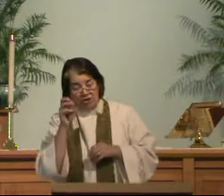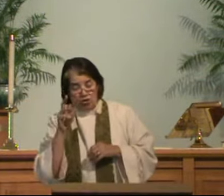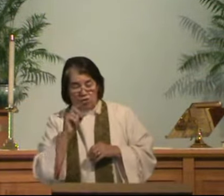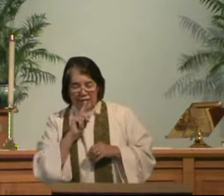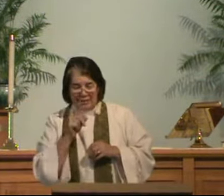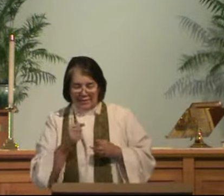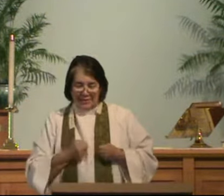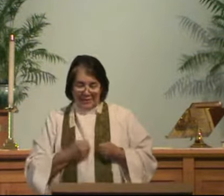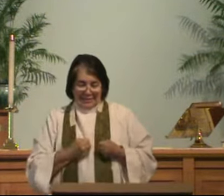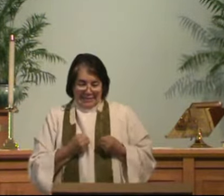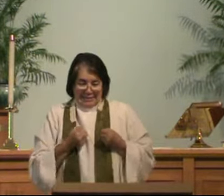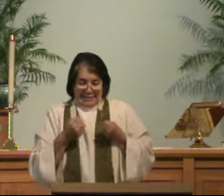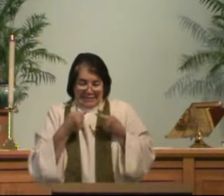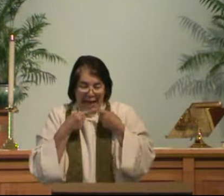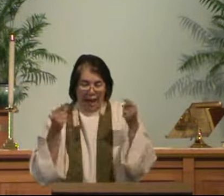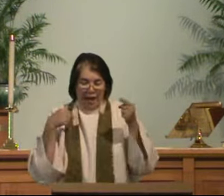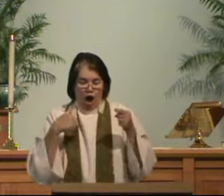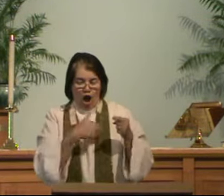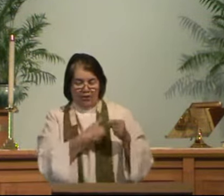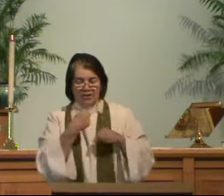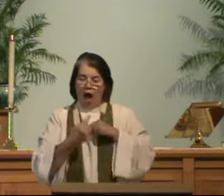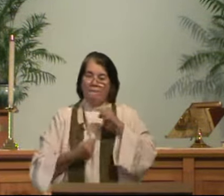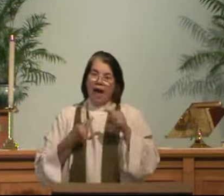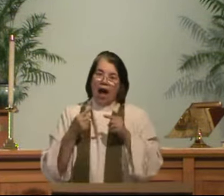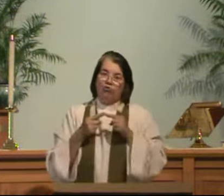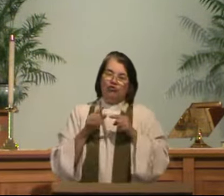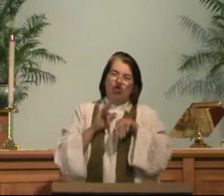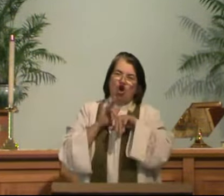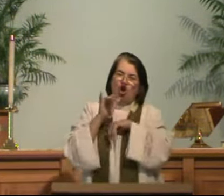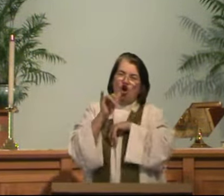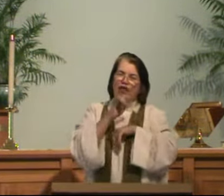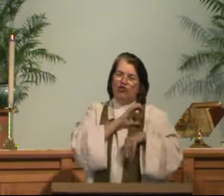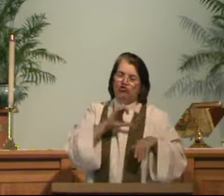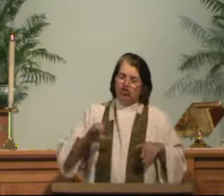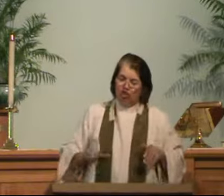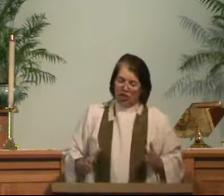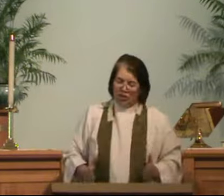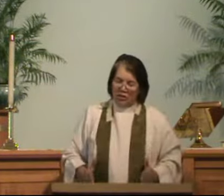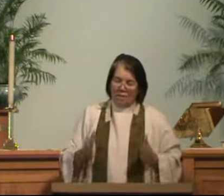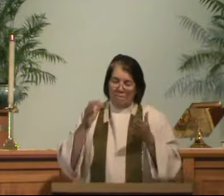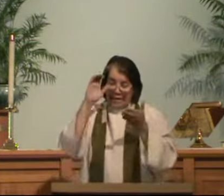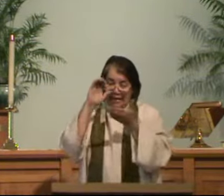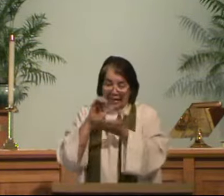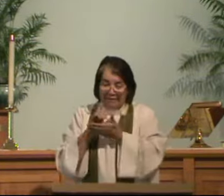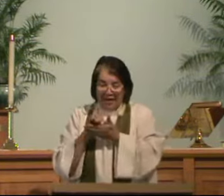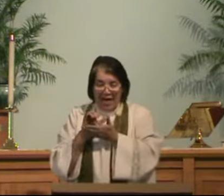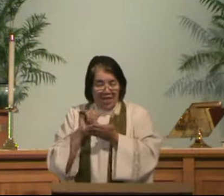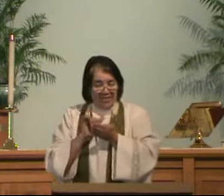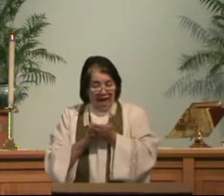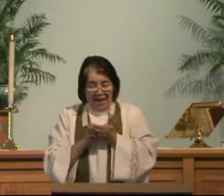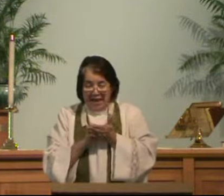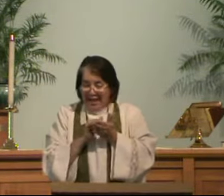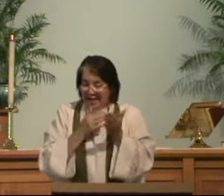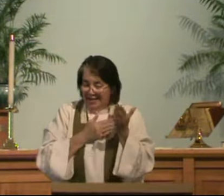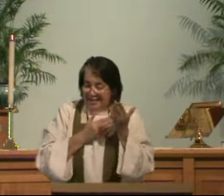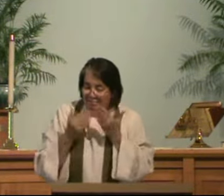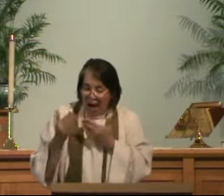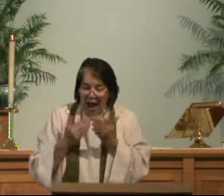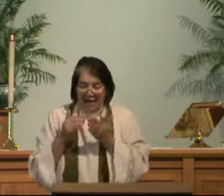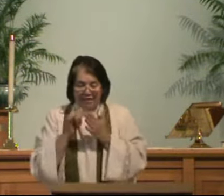Matthew is telling us about the early Christian belief that in spite of